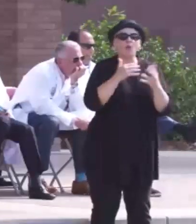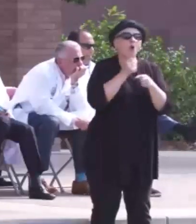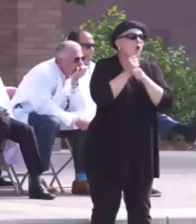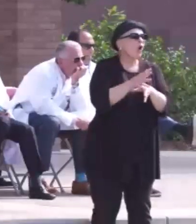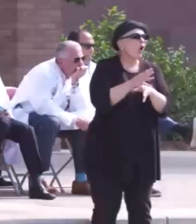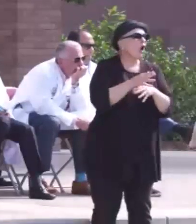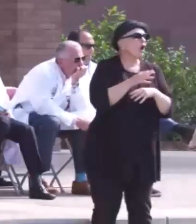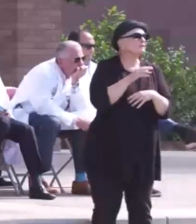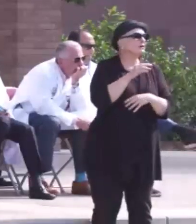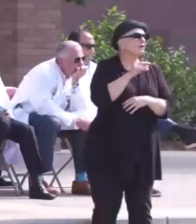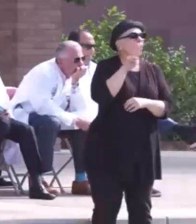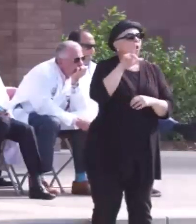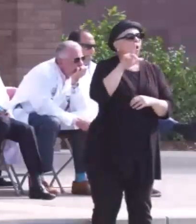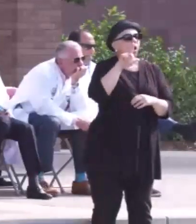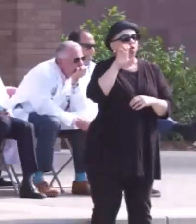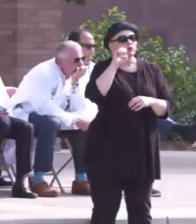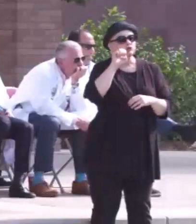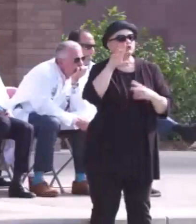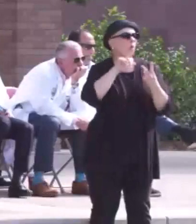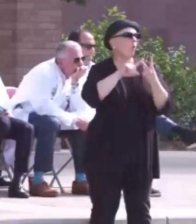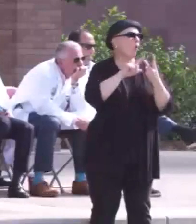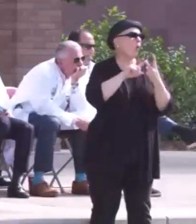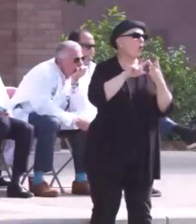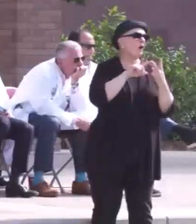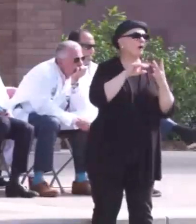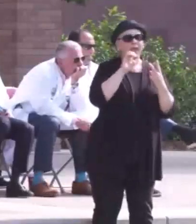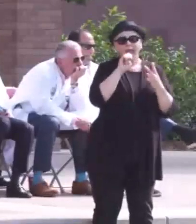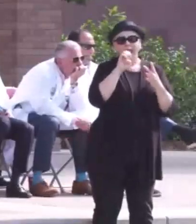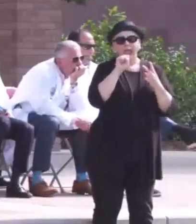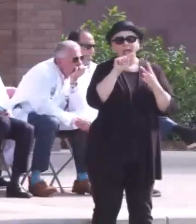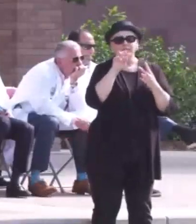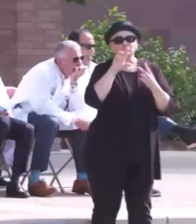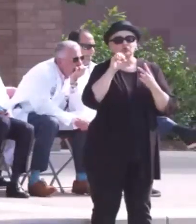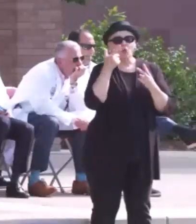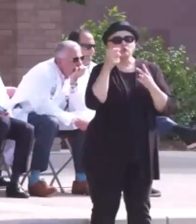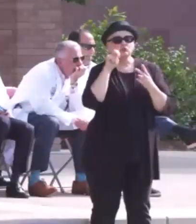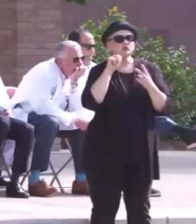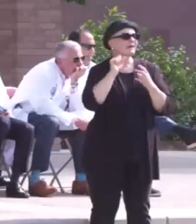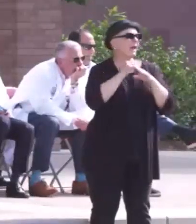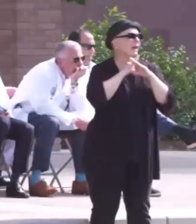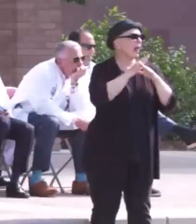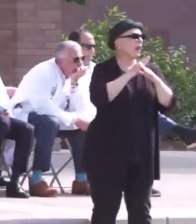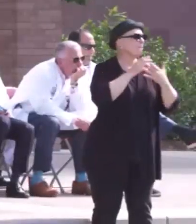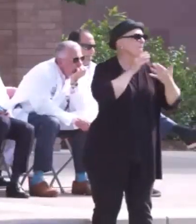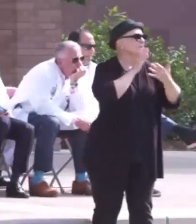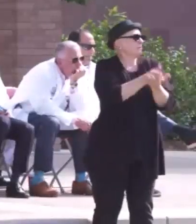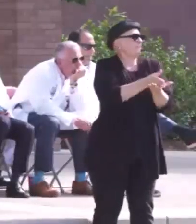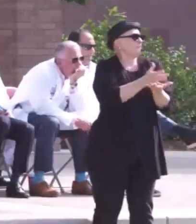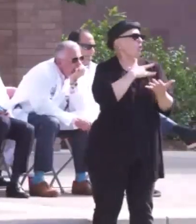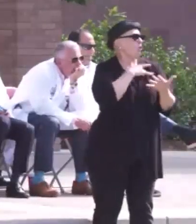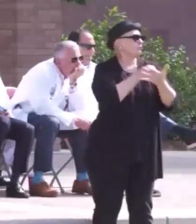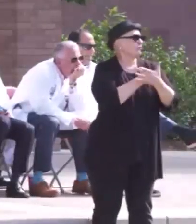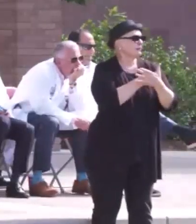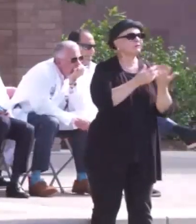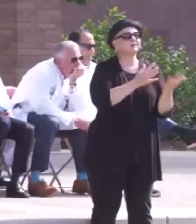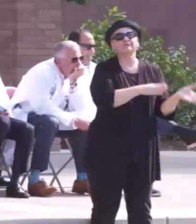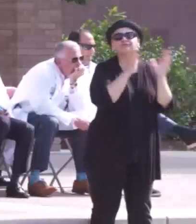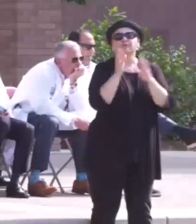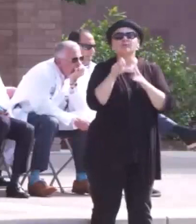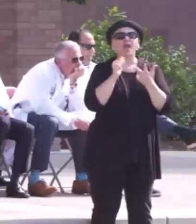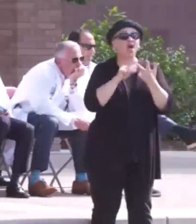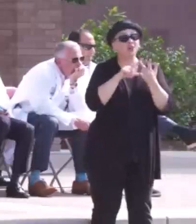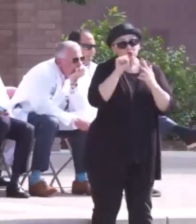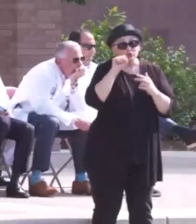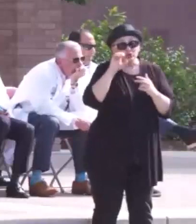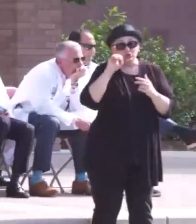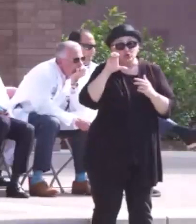exogenous estrogen helps to prevent heart attacks, to social issues like medical racism and